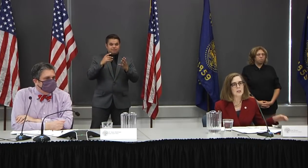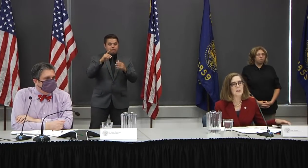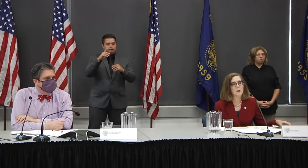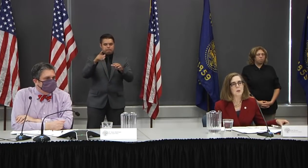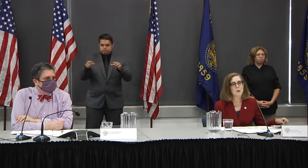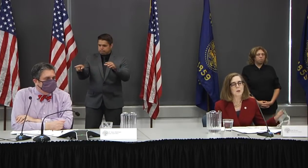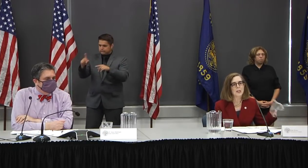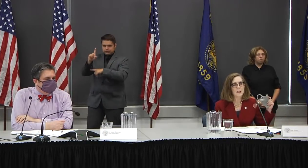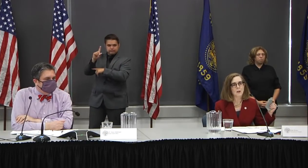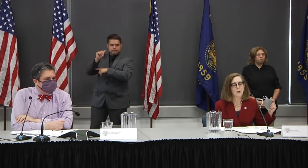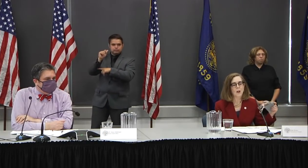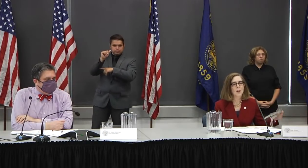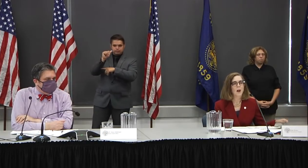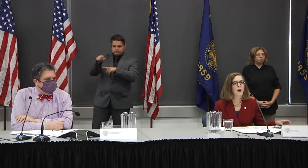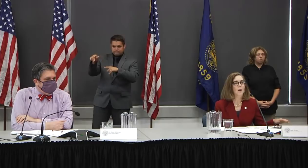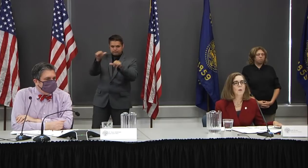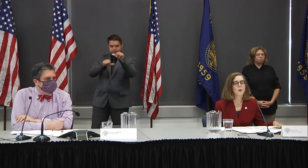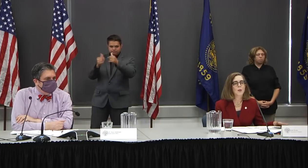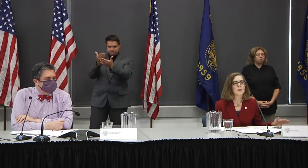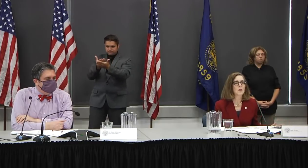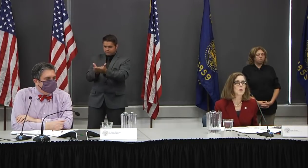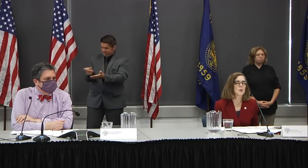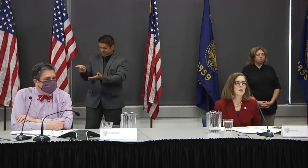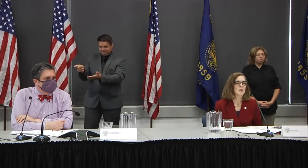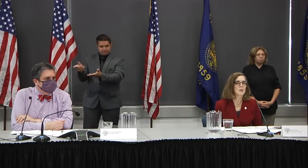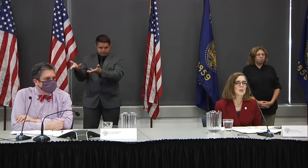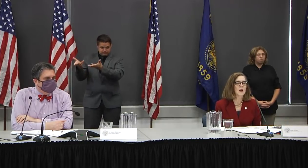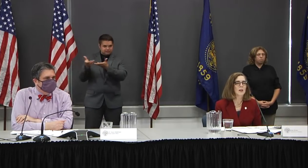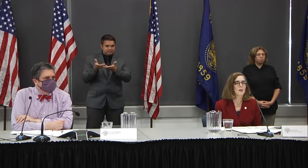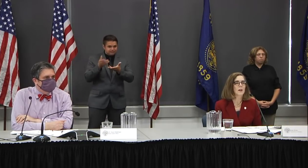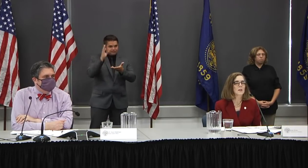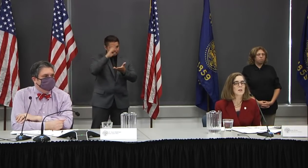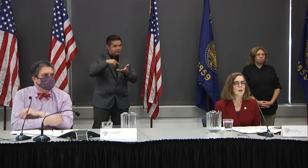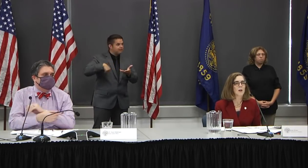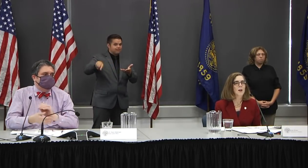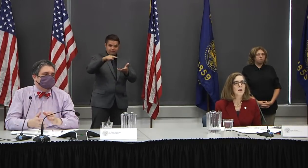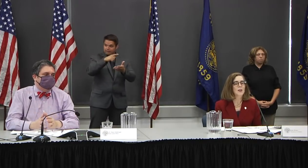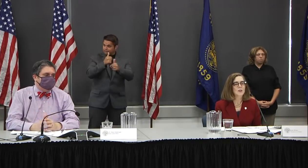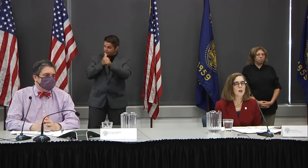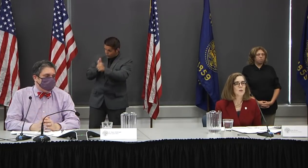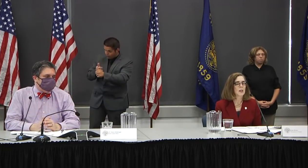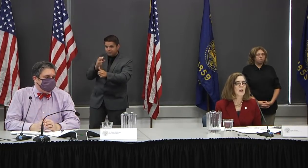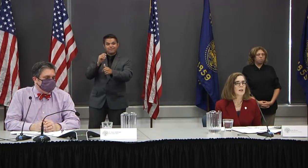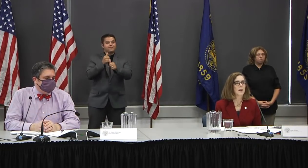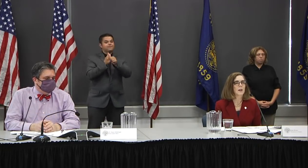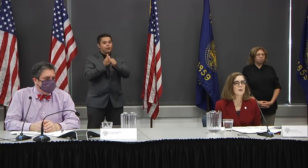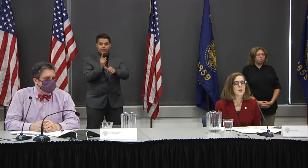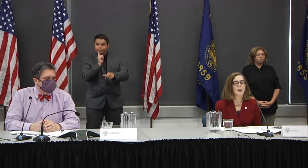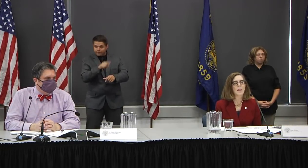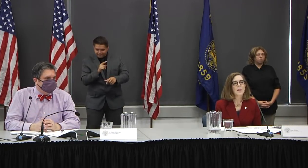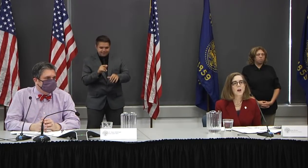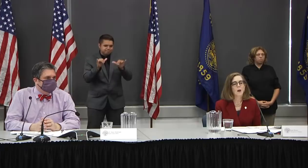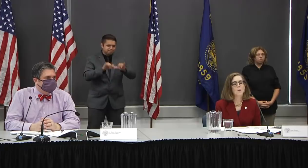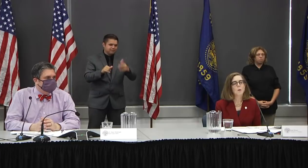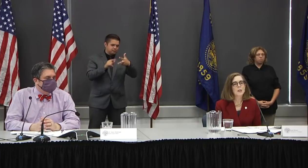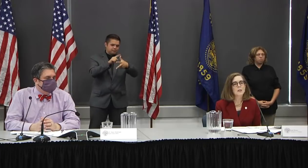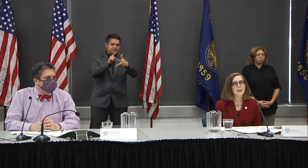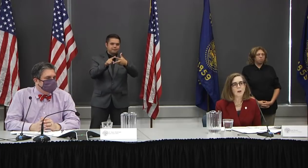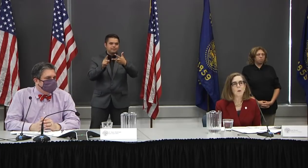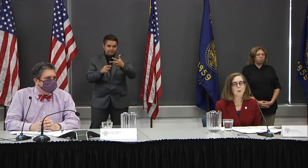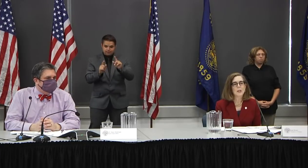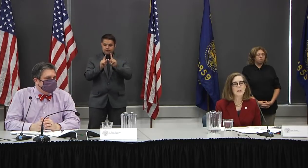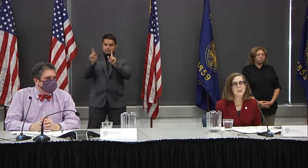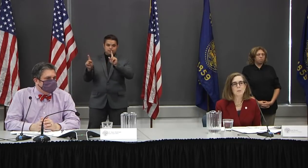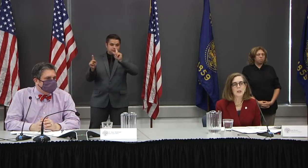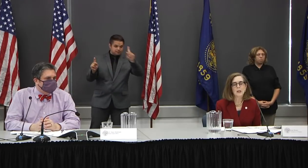Oregonians continue to adhere with the social distancing guidelines and the face covering guidelines, that we can